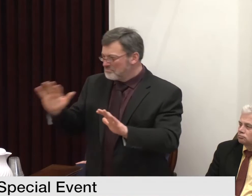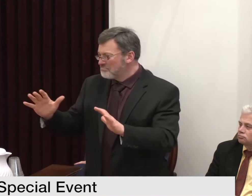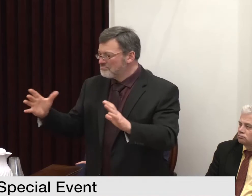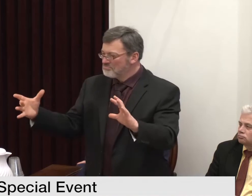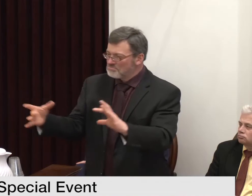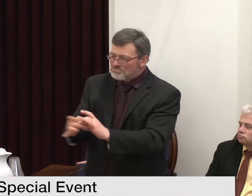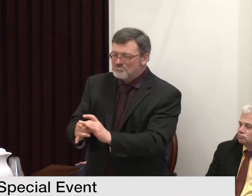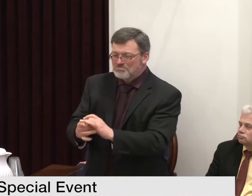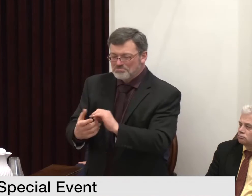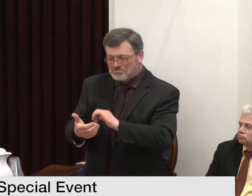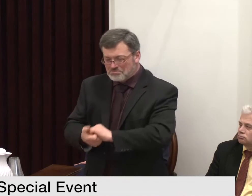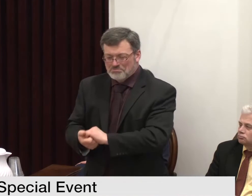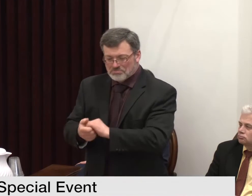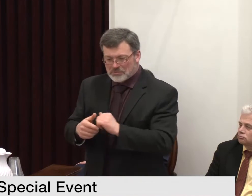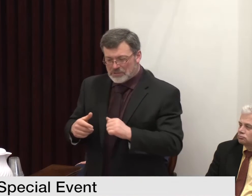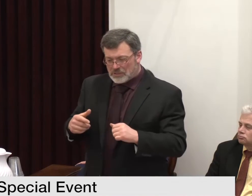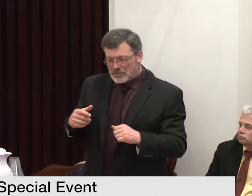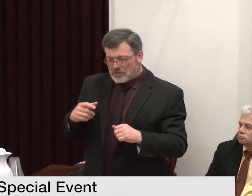that we need to learn.